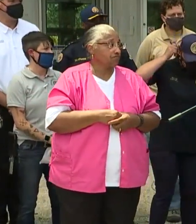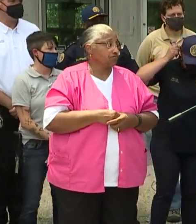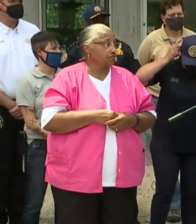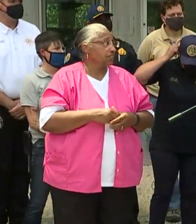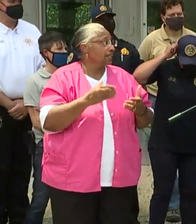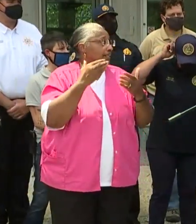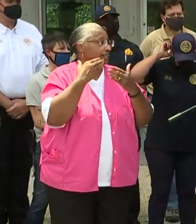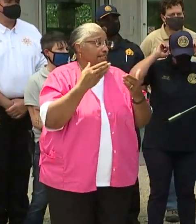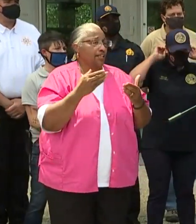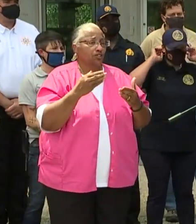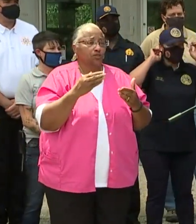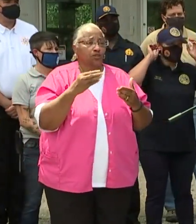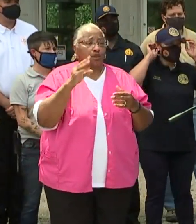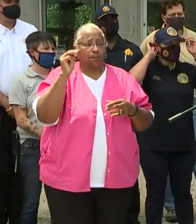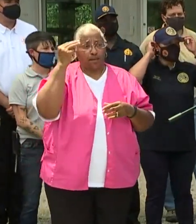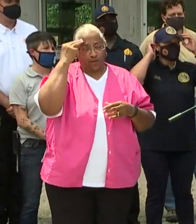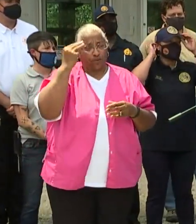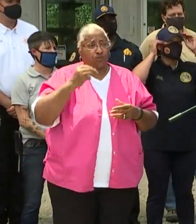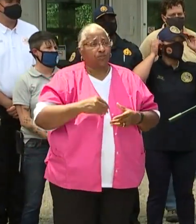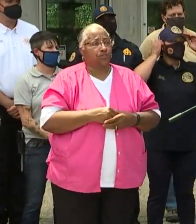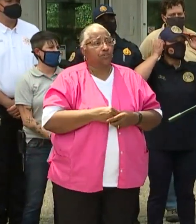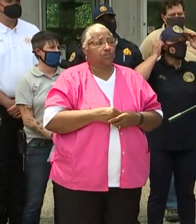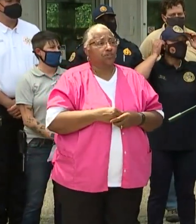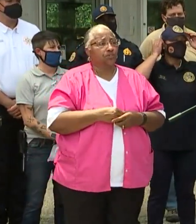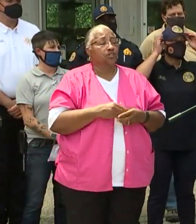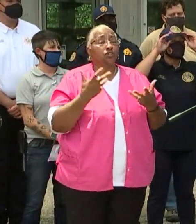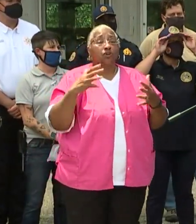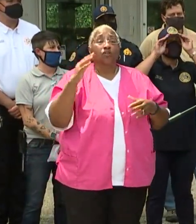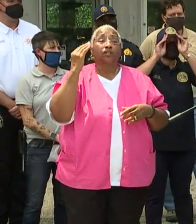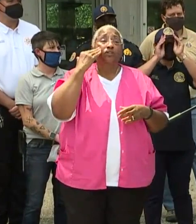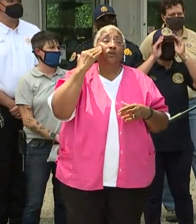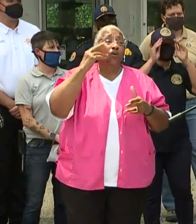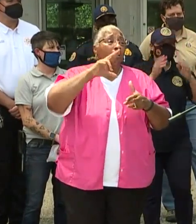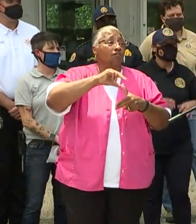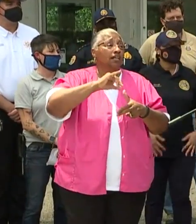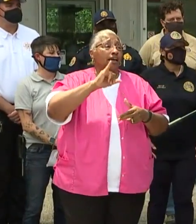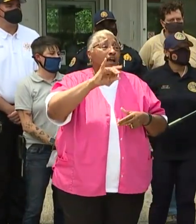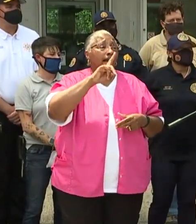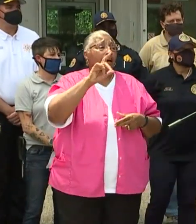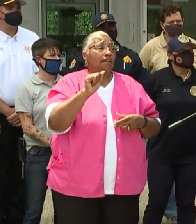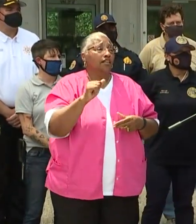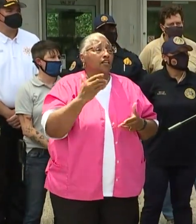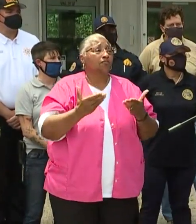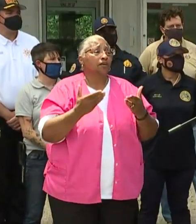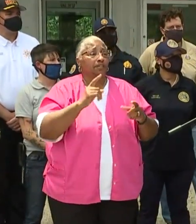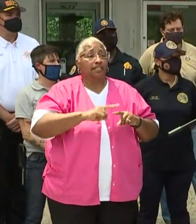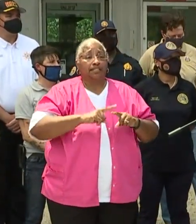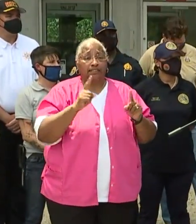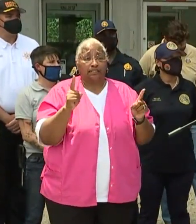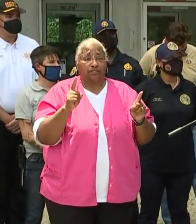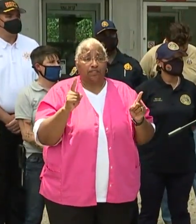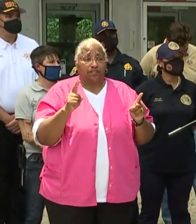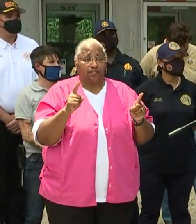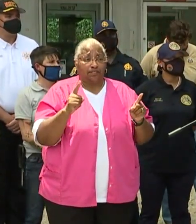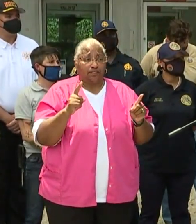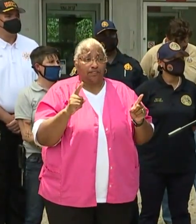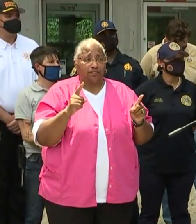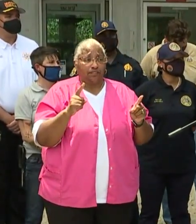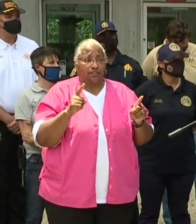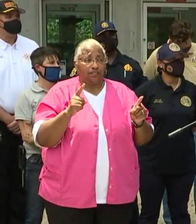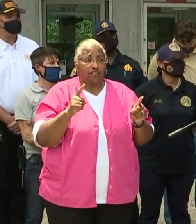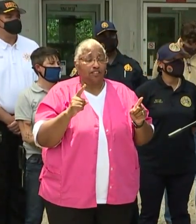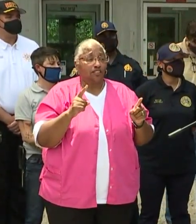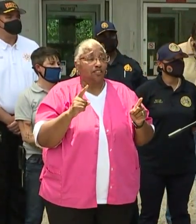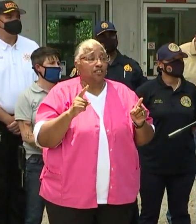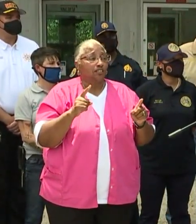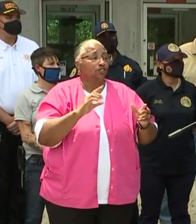Well, thank you, Madam Mayor. You know, Hurricane Ida may very well be a different tune, but this is a dance